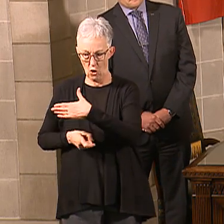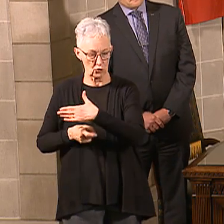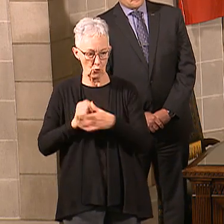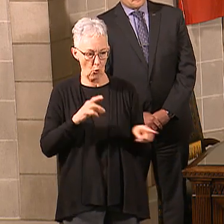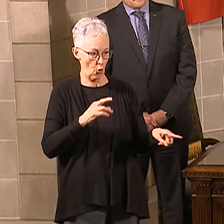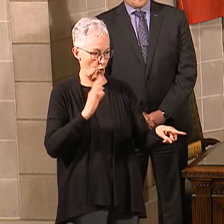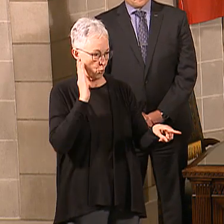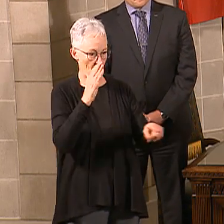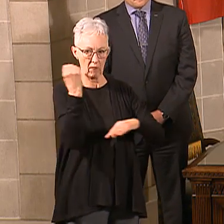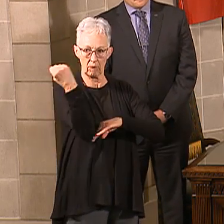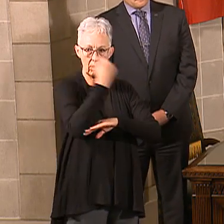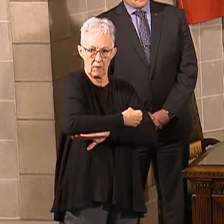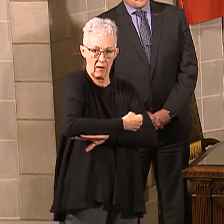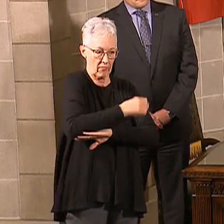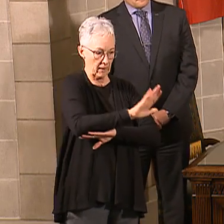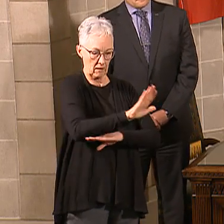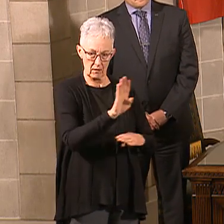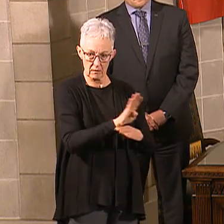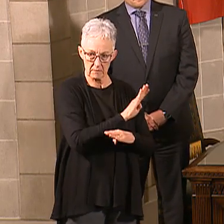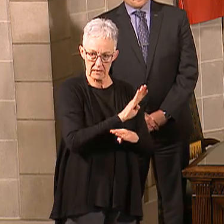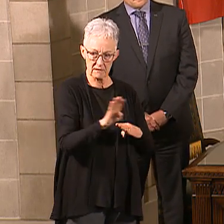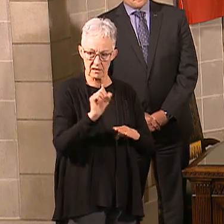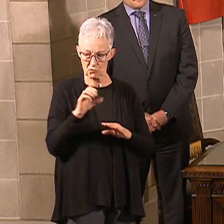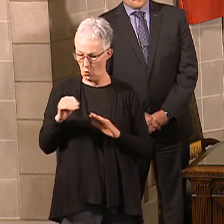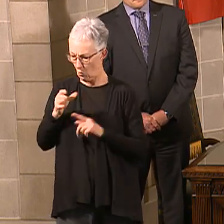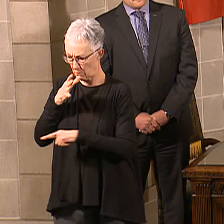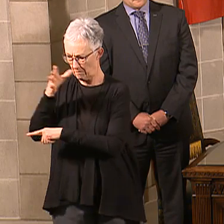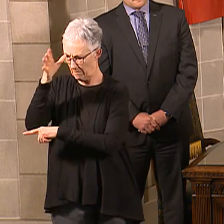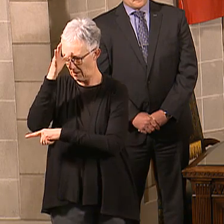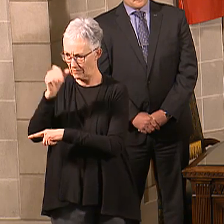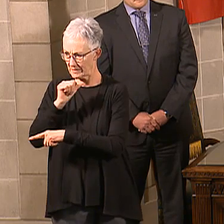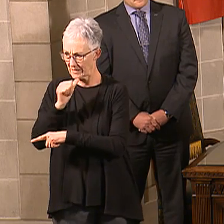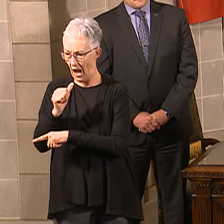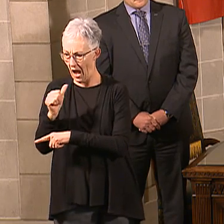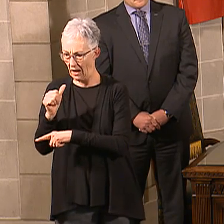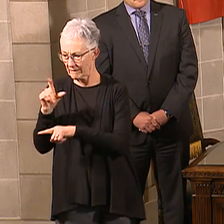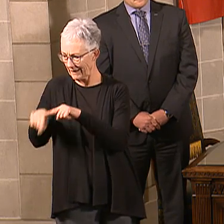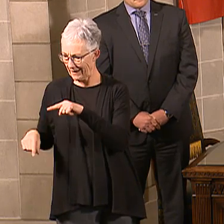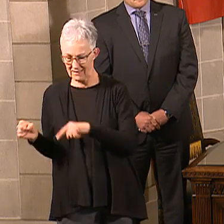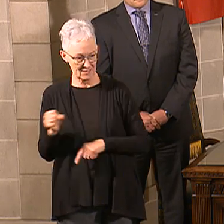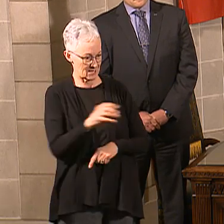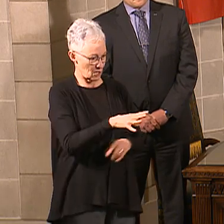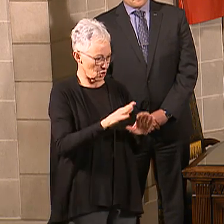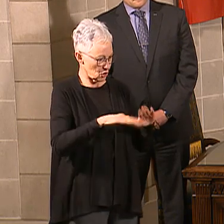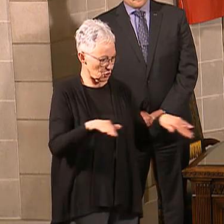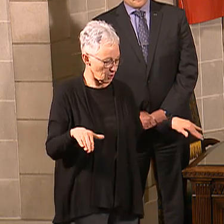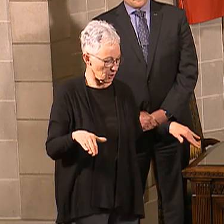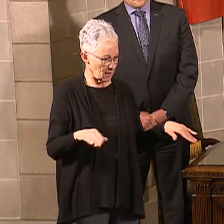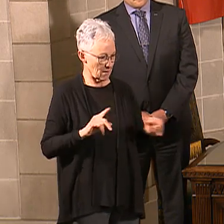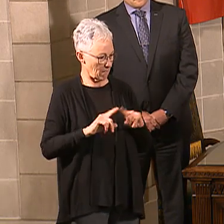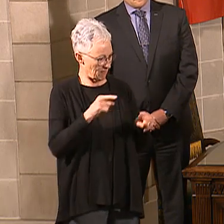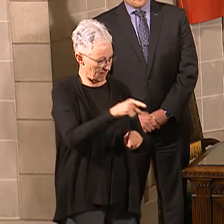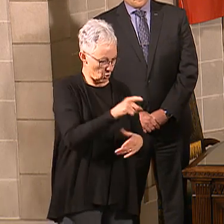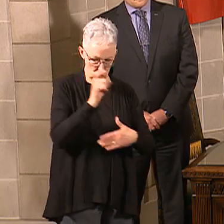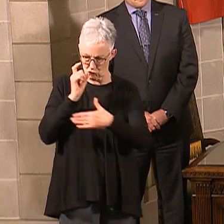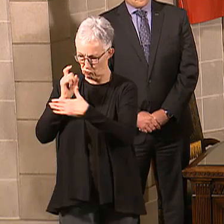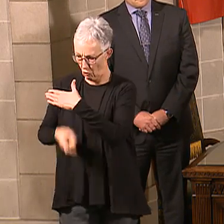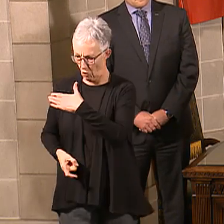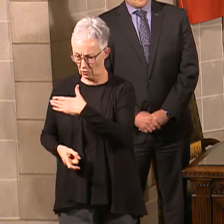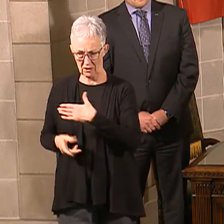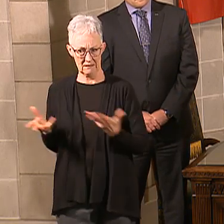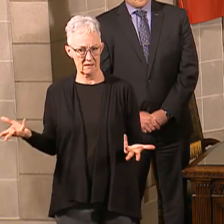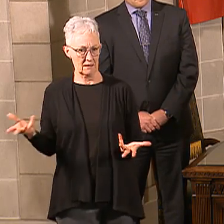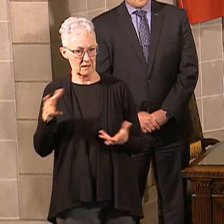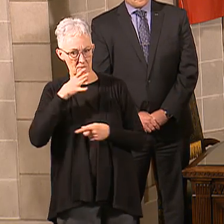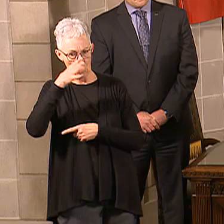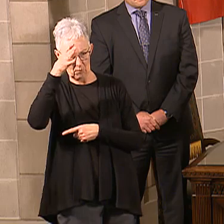being discussed in this regards, either for parents or to subsidize daycares so they can give parents relief? I already kind of covered some of the steps that we are